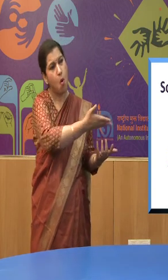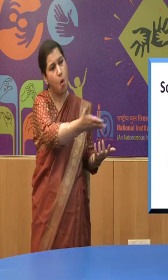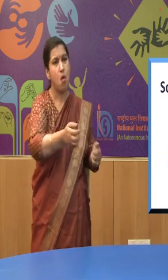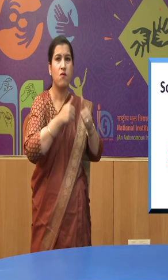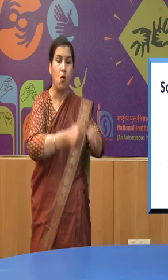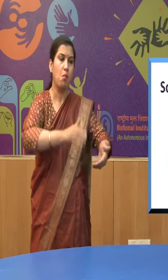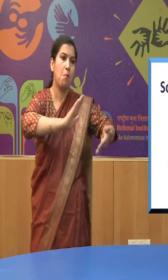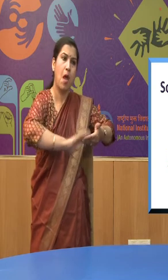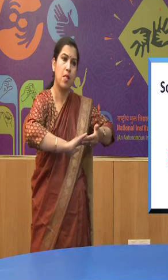common.